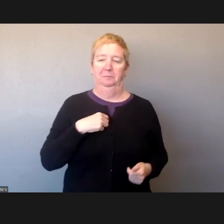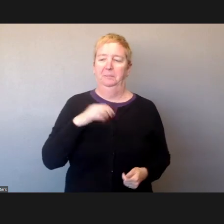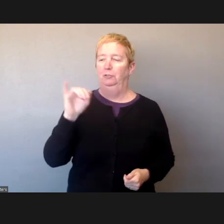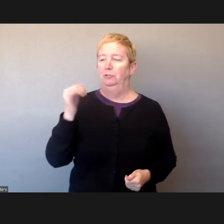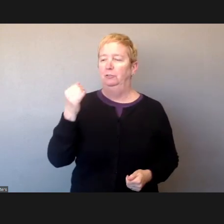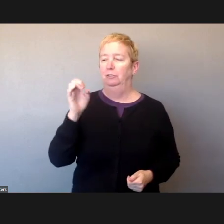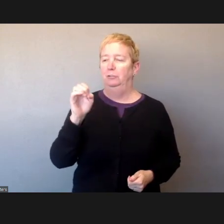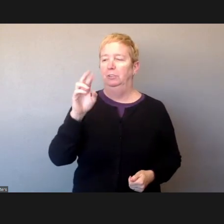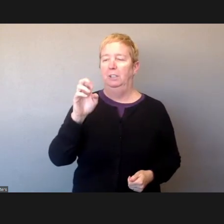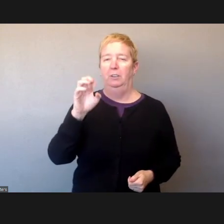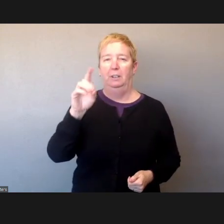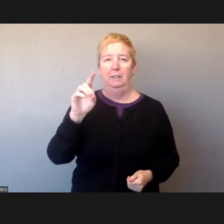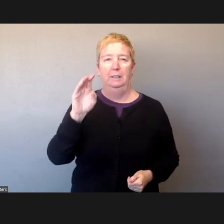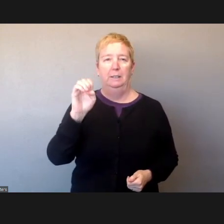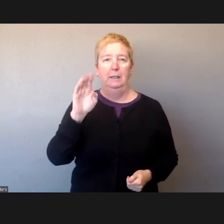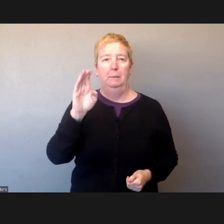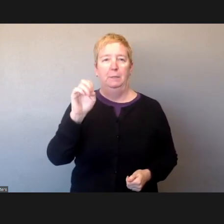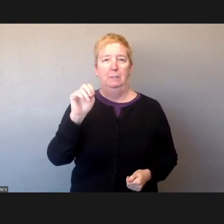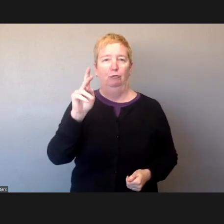with KUNM.